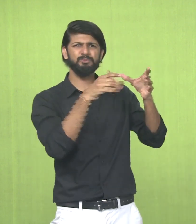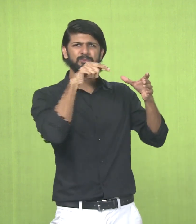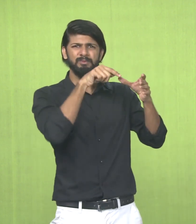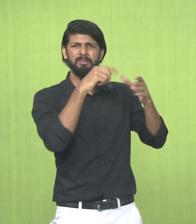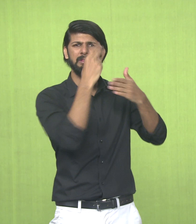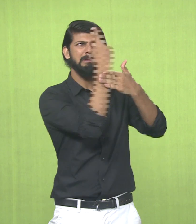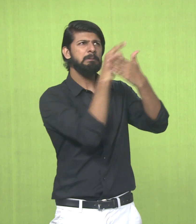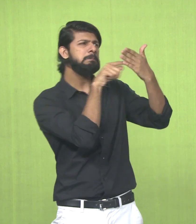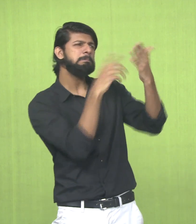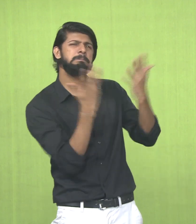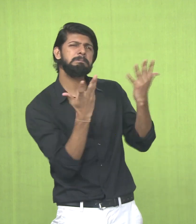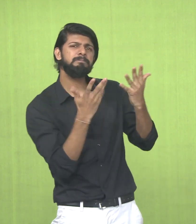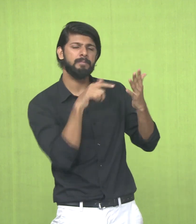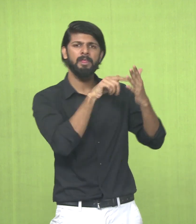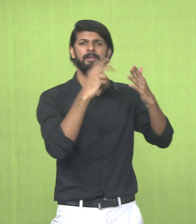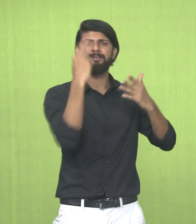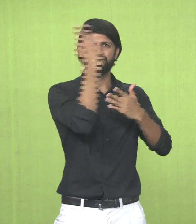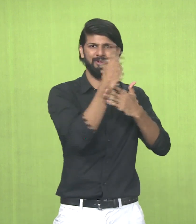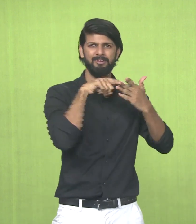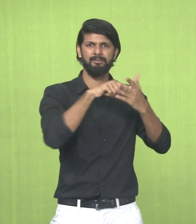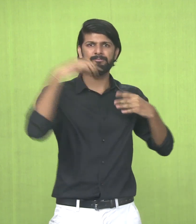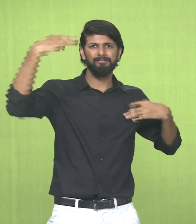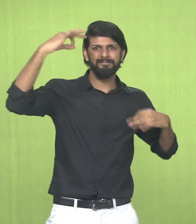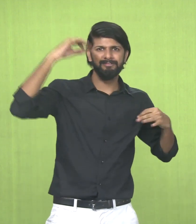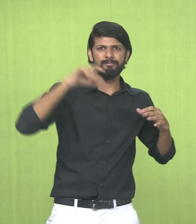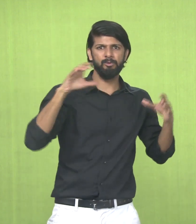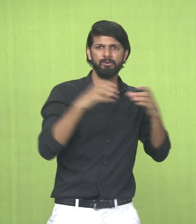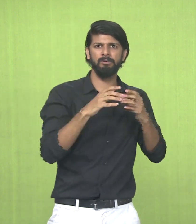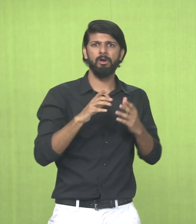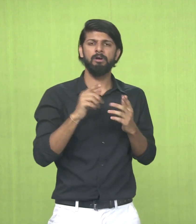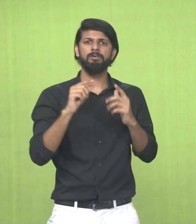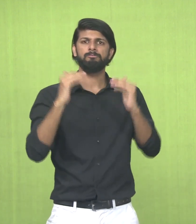This painting is a performance of